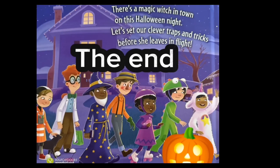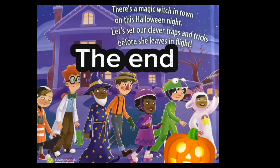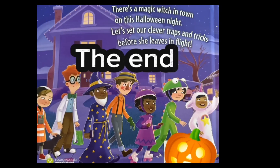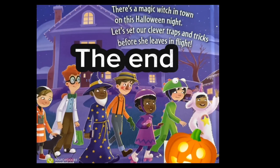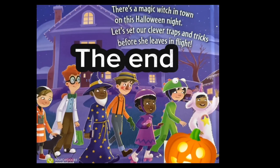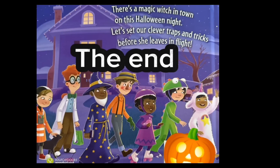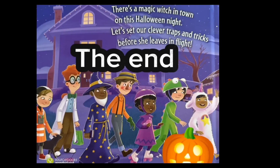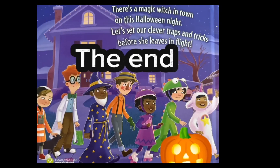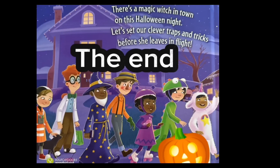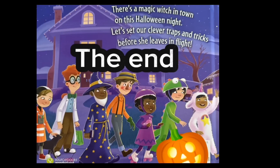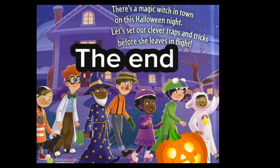The end.